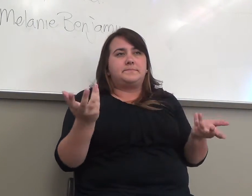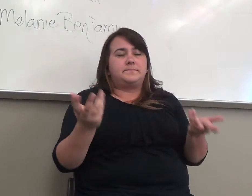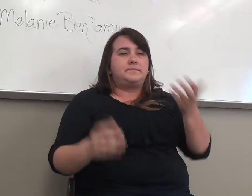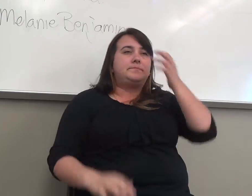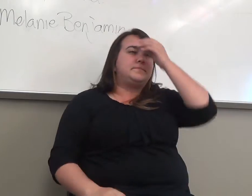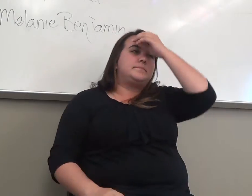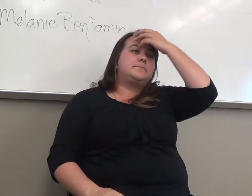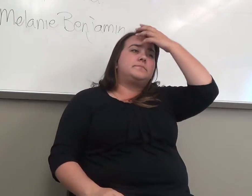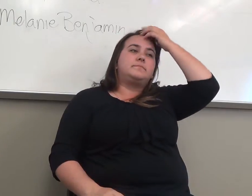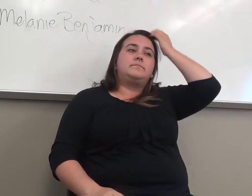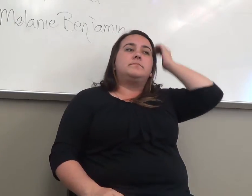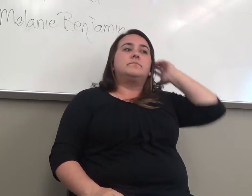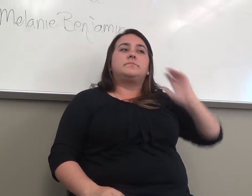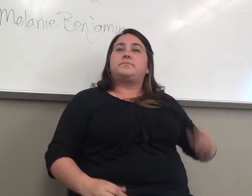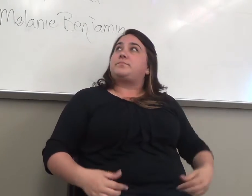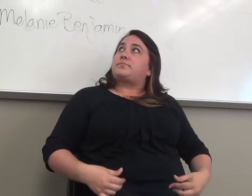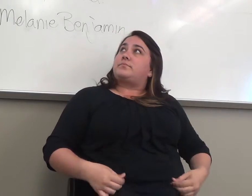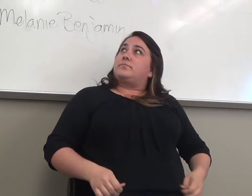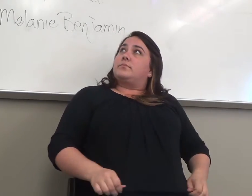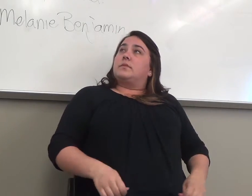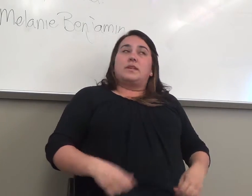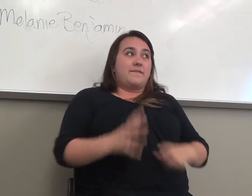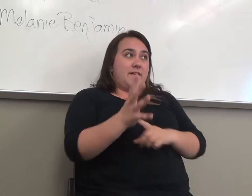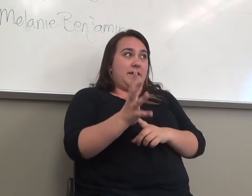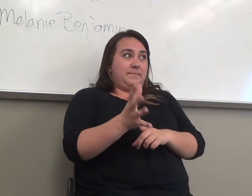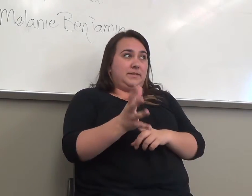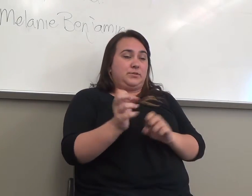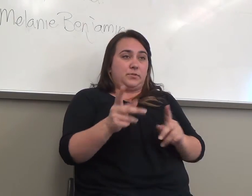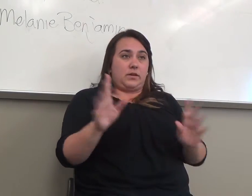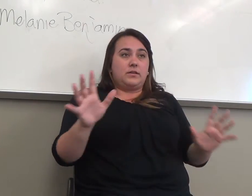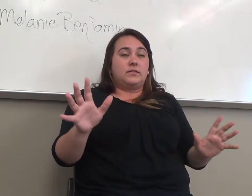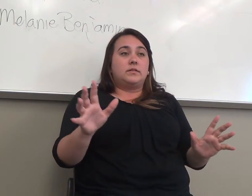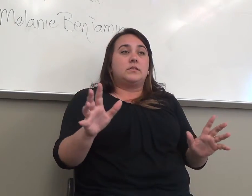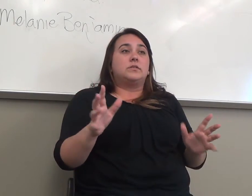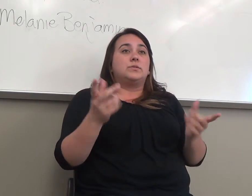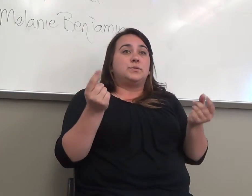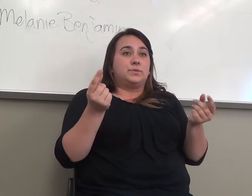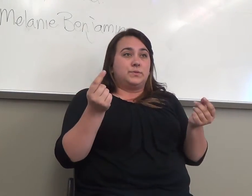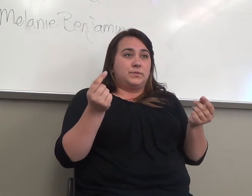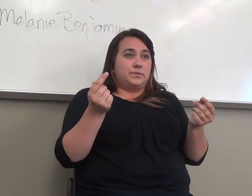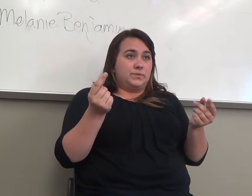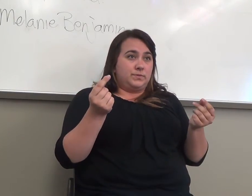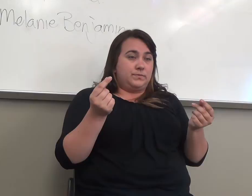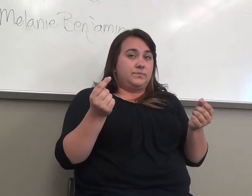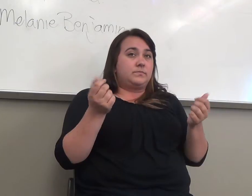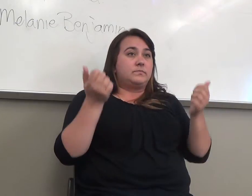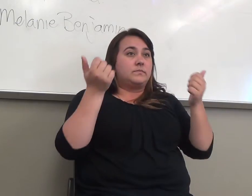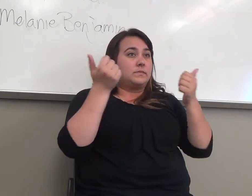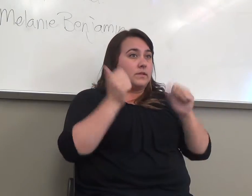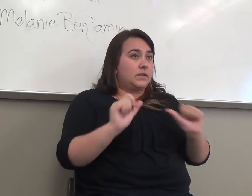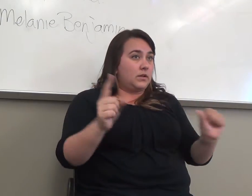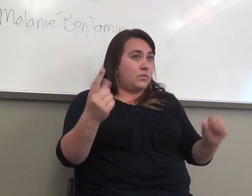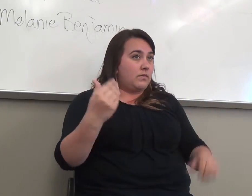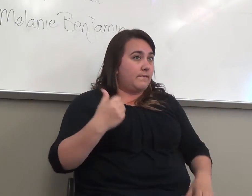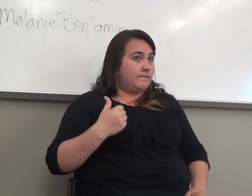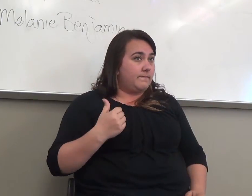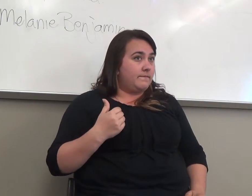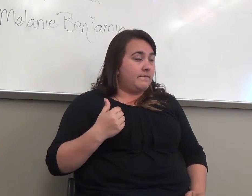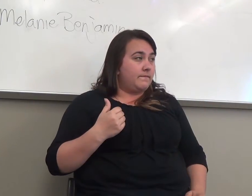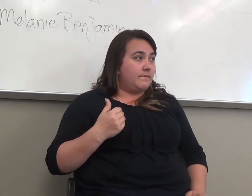Okay. 5 more minutes. Here's what I would like to do. Does anyone have, because the other thing you